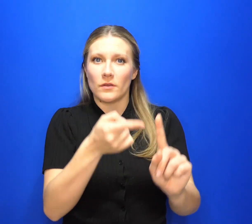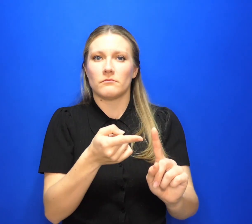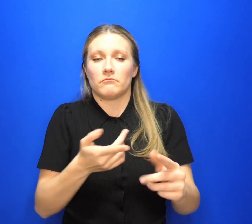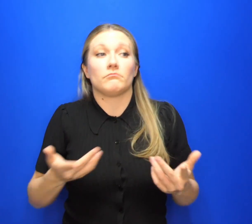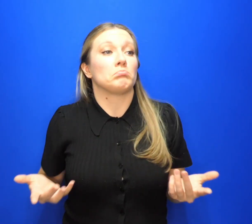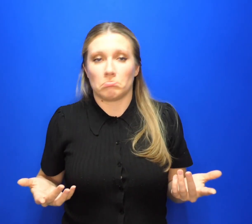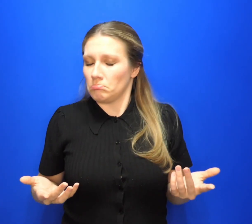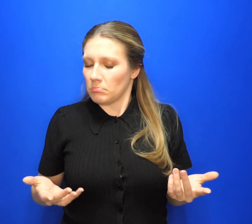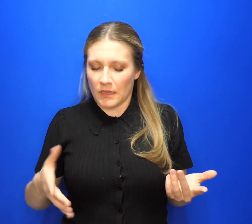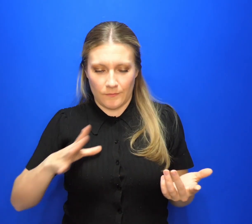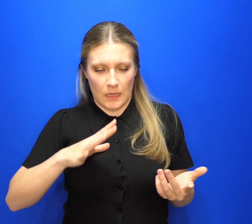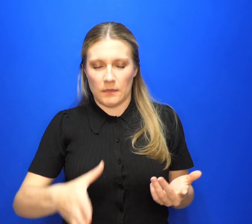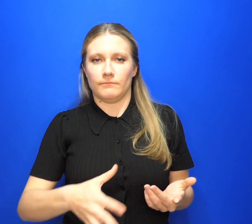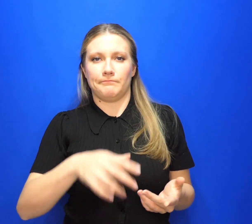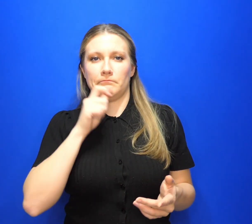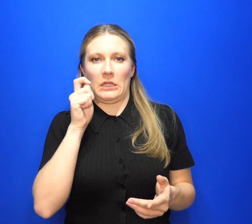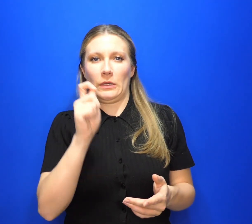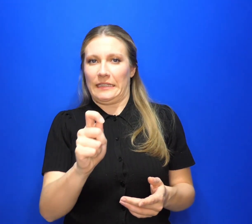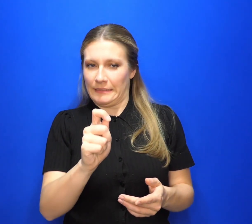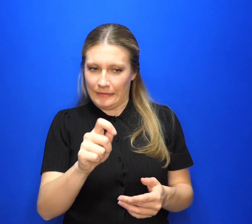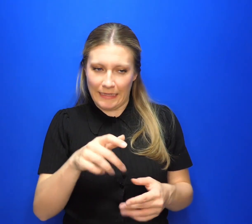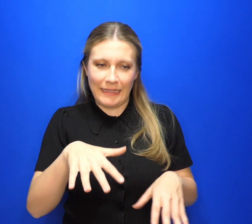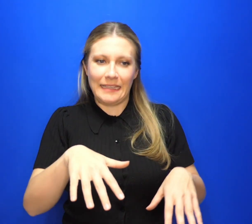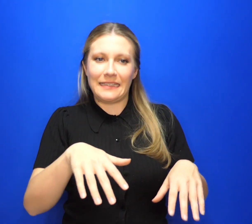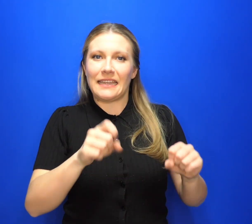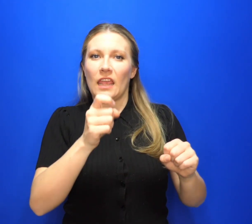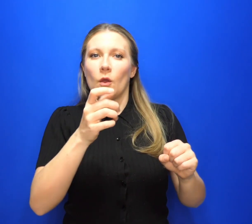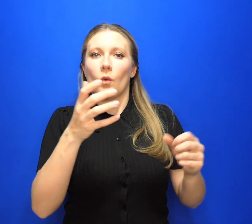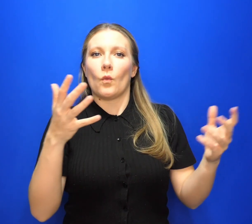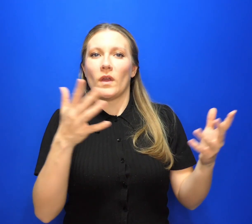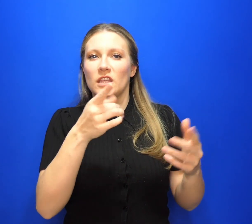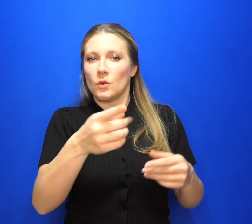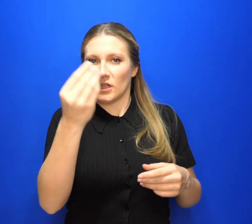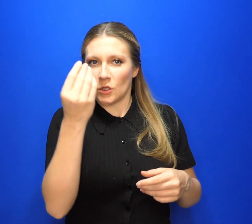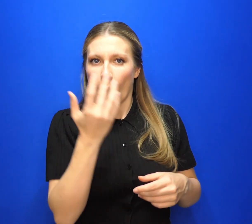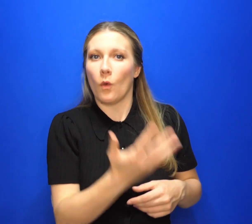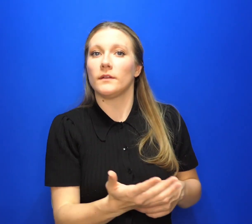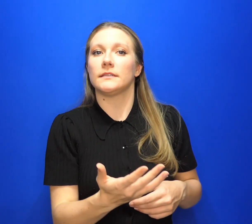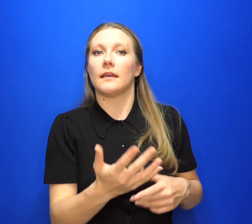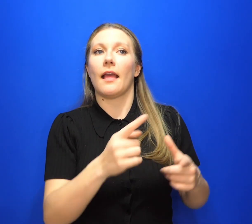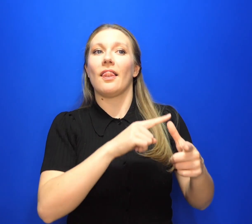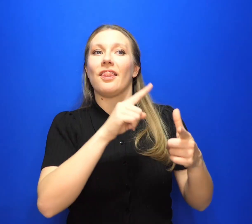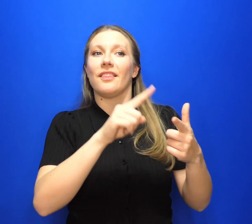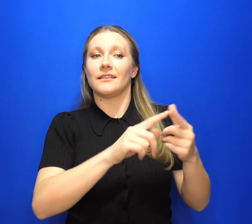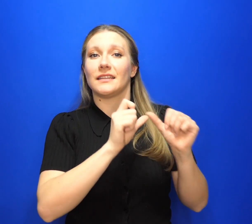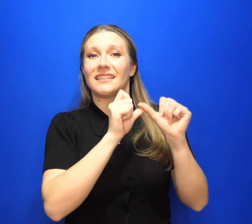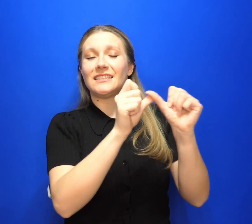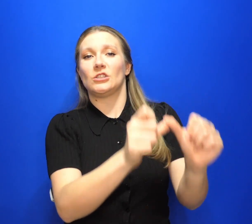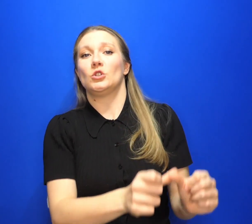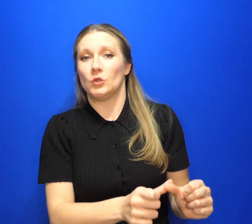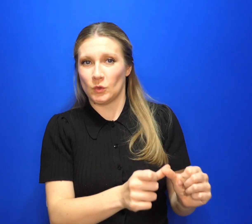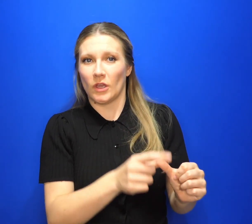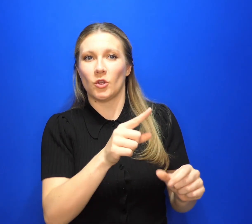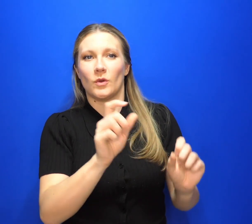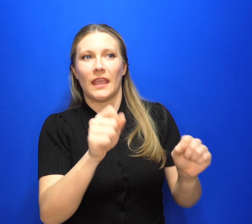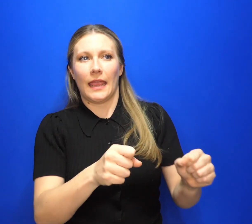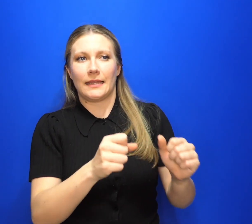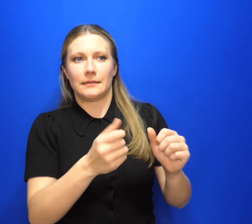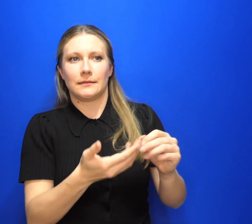what you were told to take. And then moving on, you can kind of build on that, especially if